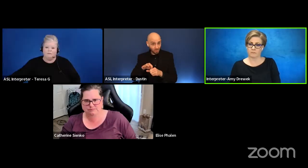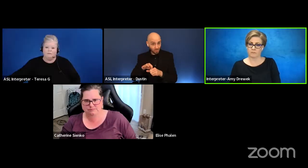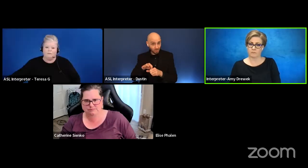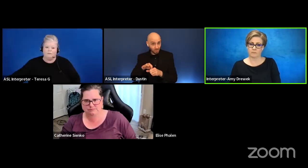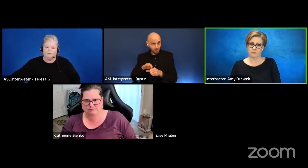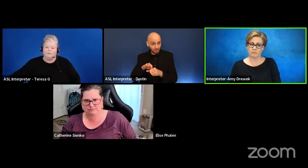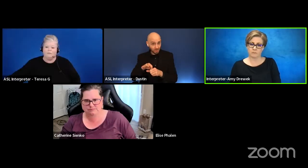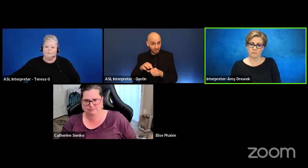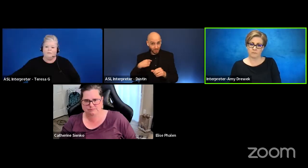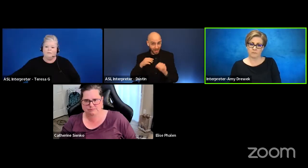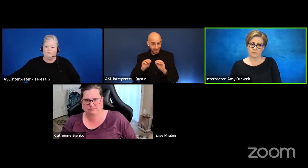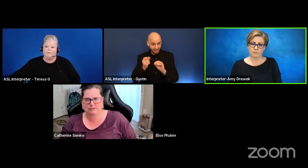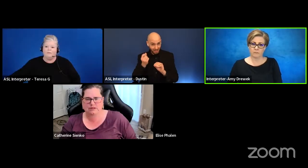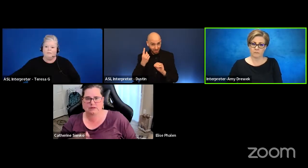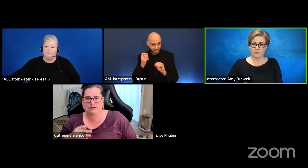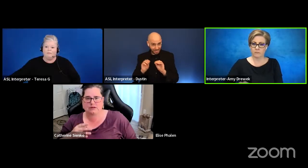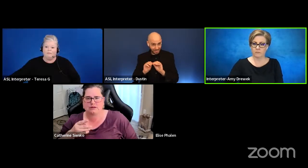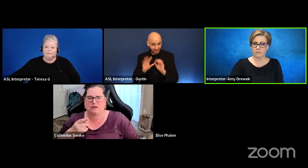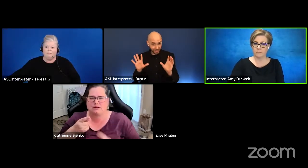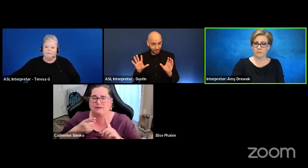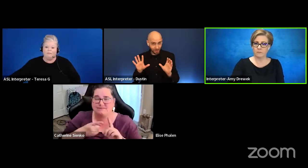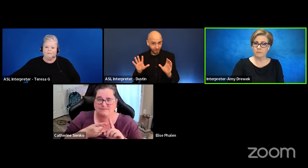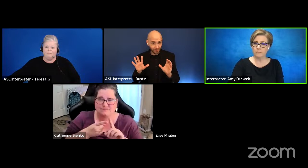Do I have that right?